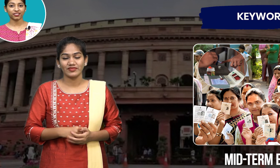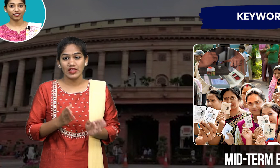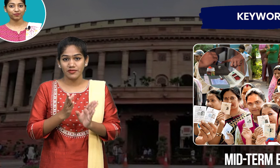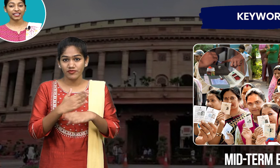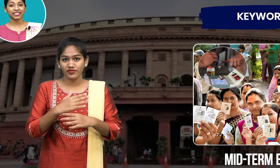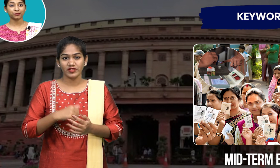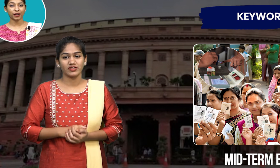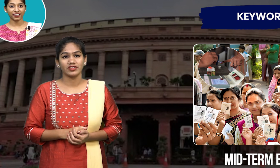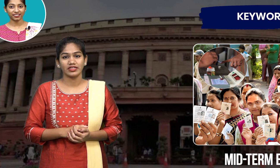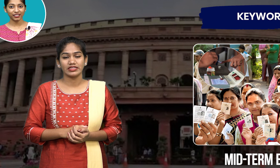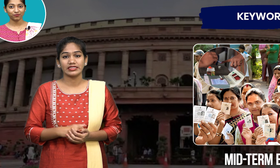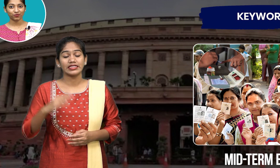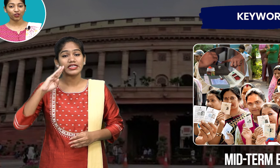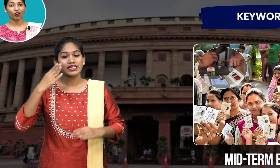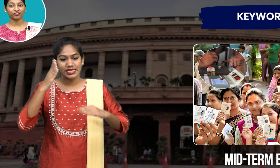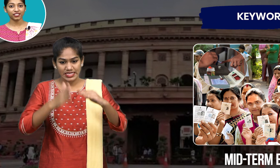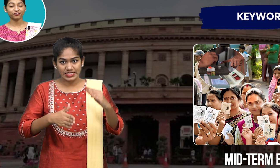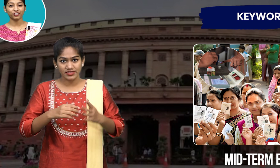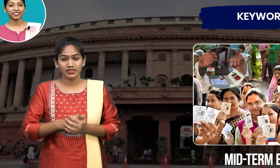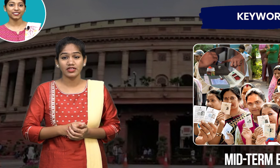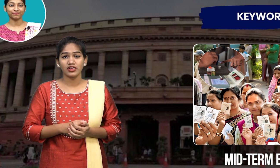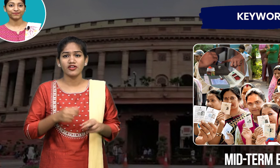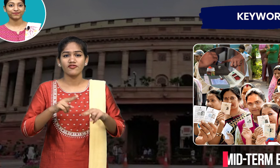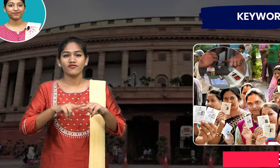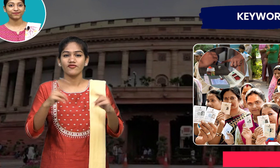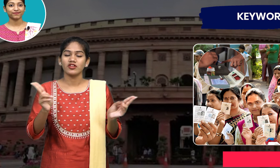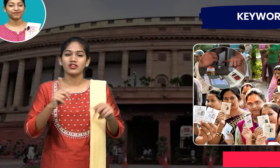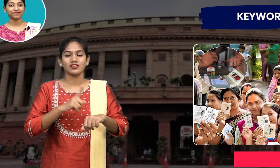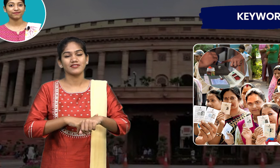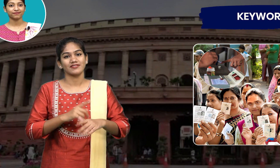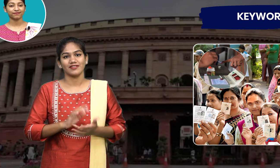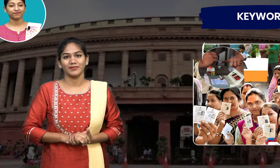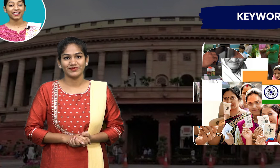before the expiry of its full term.